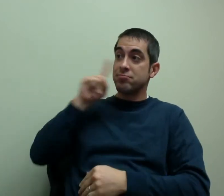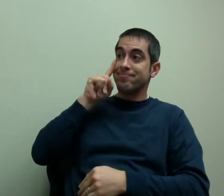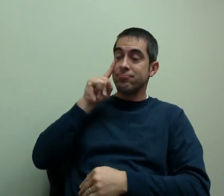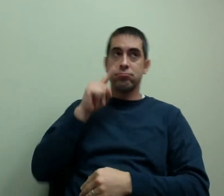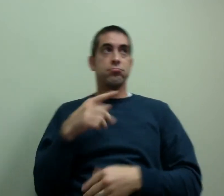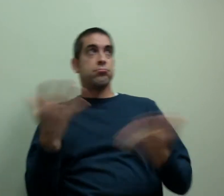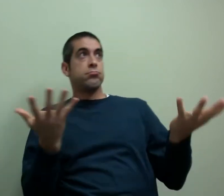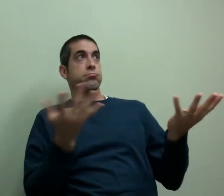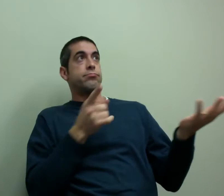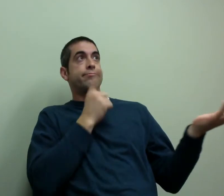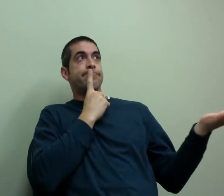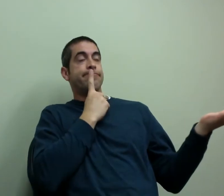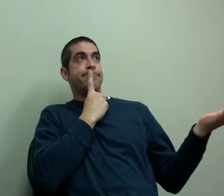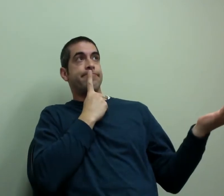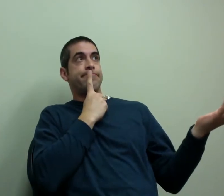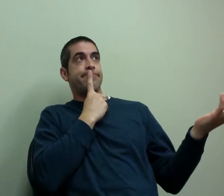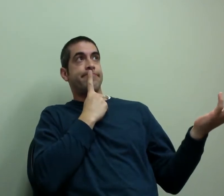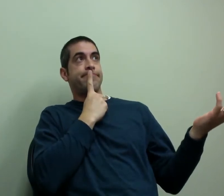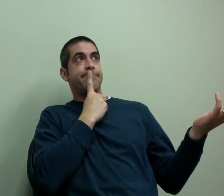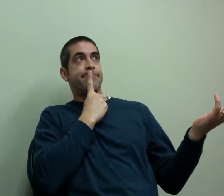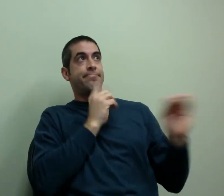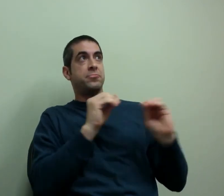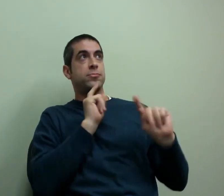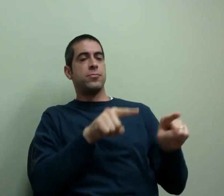What is needed to make Fort Wayne deaf-friendly?